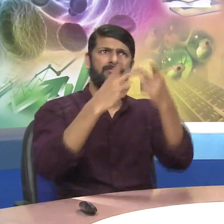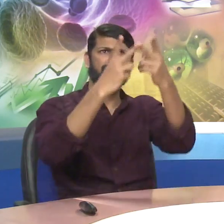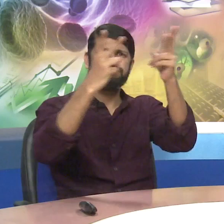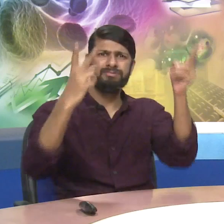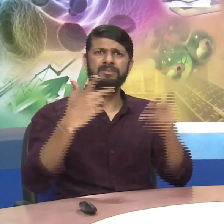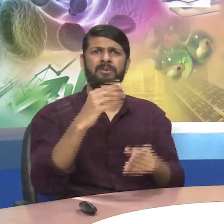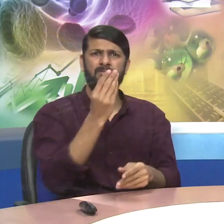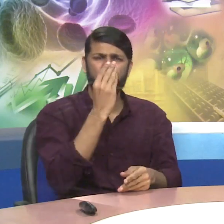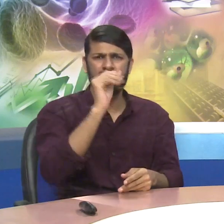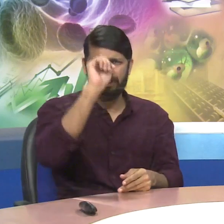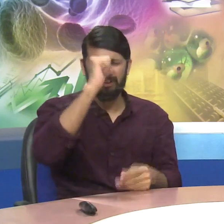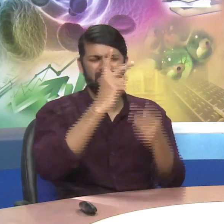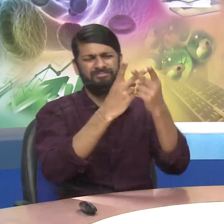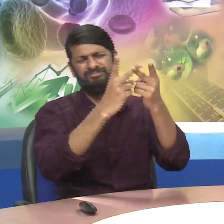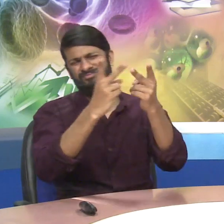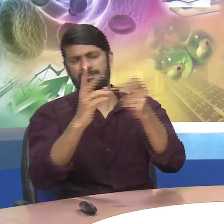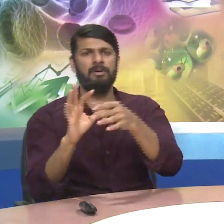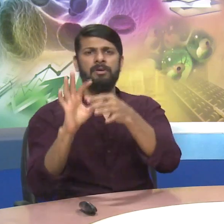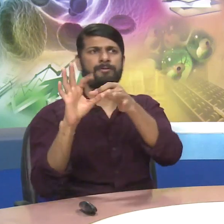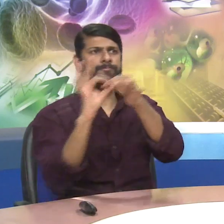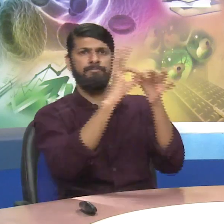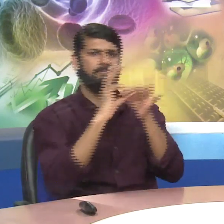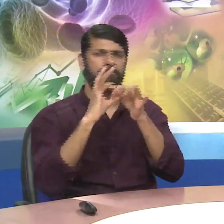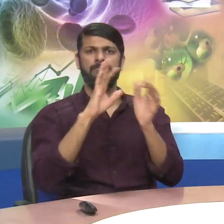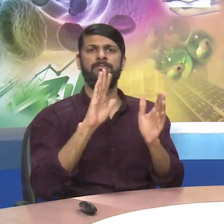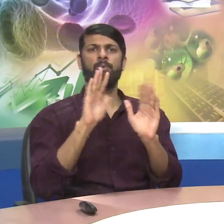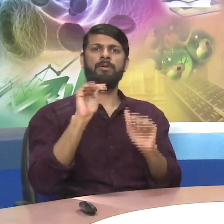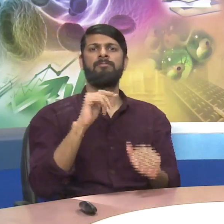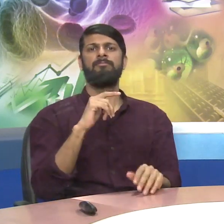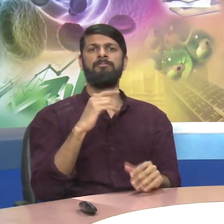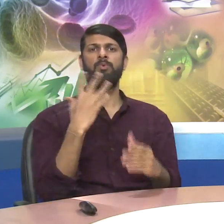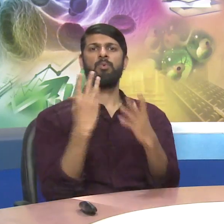unity and integrity of the nation.